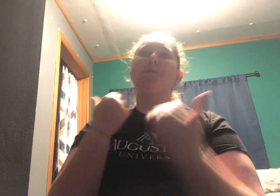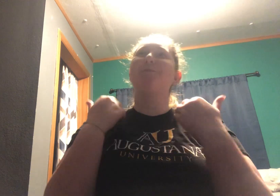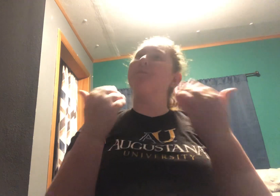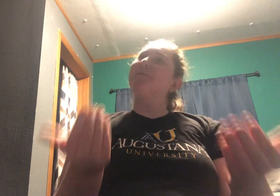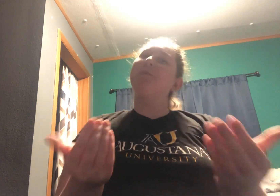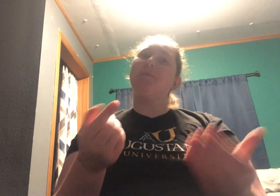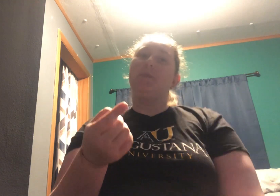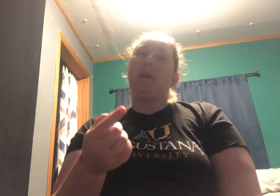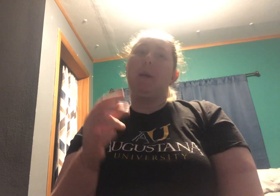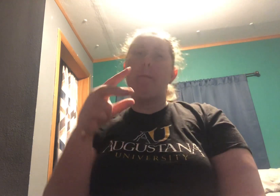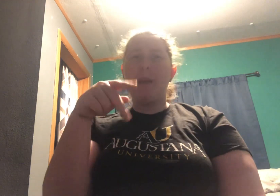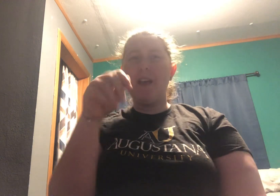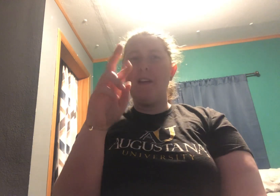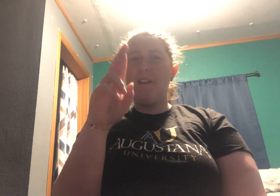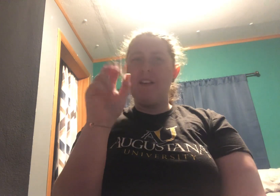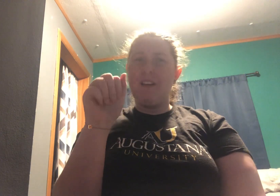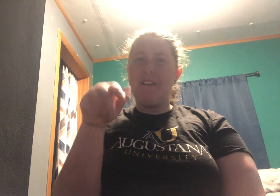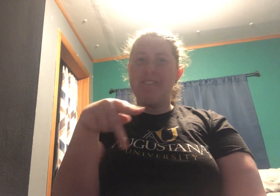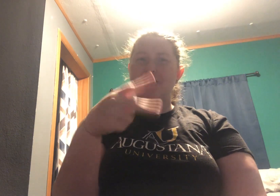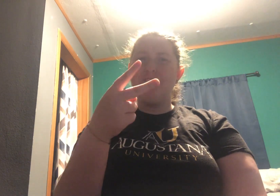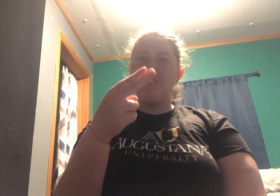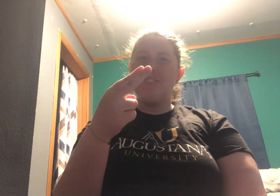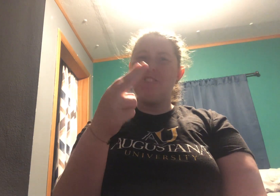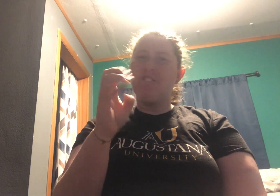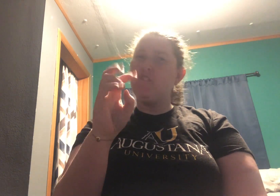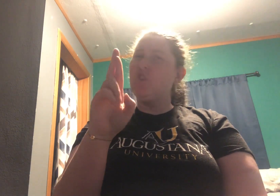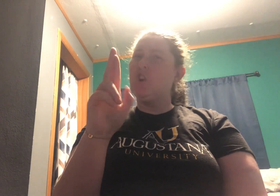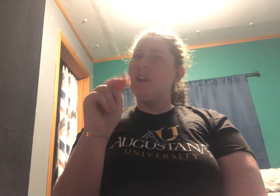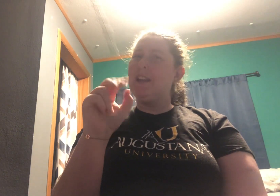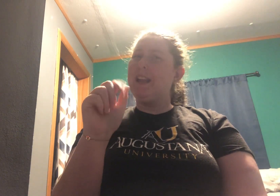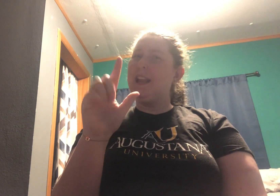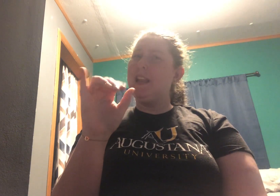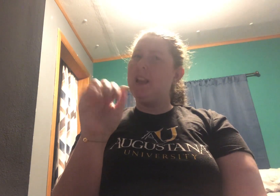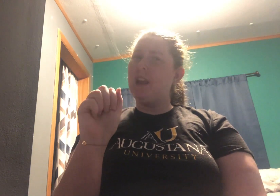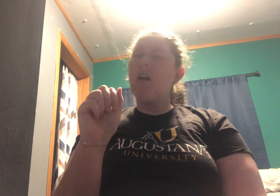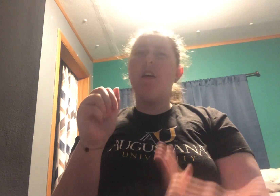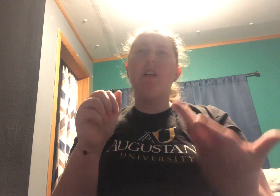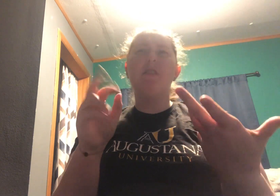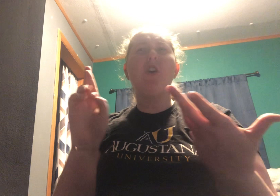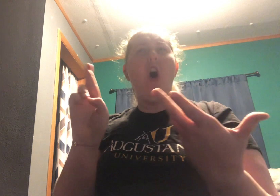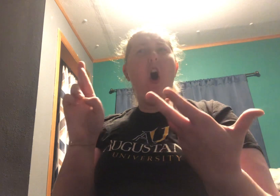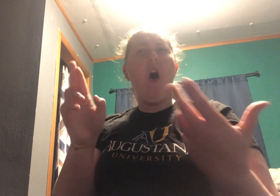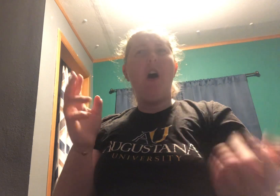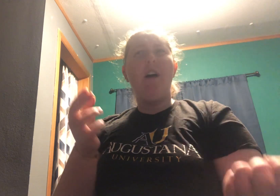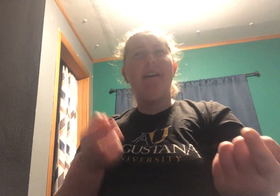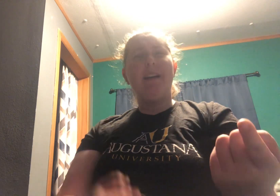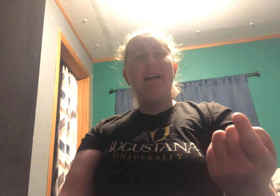Look at that, paraphernalia. There's an R here. Did you guess there would be an R